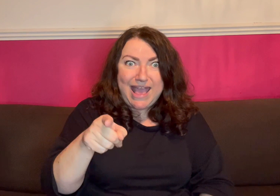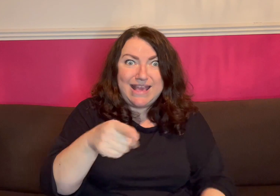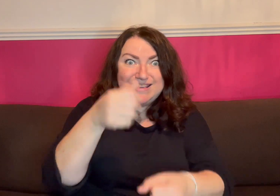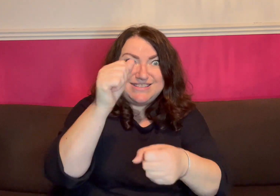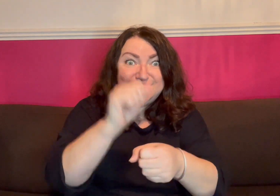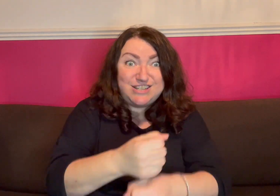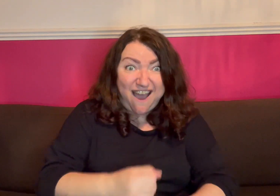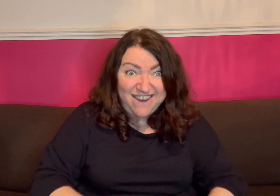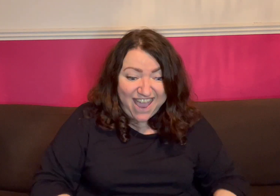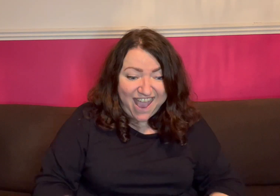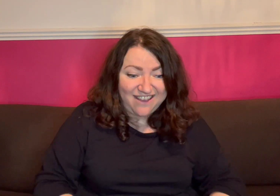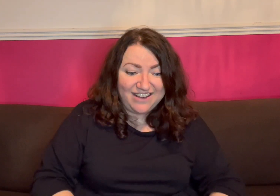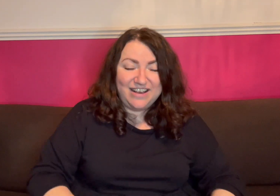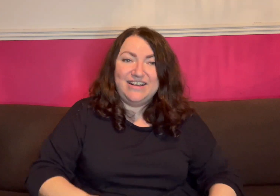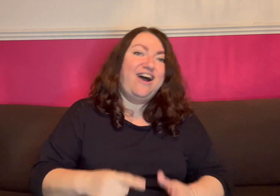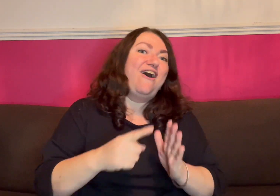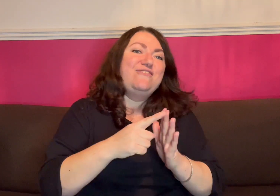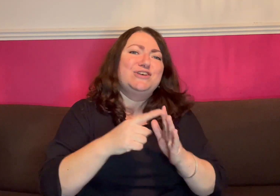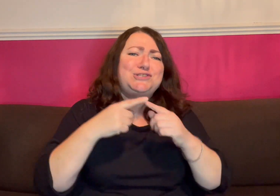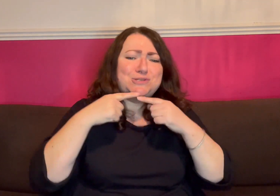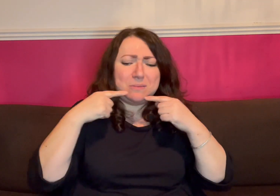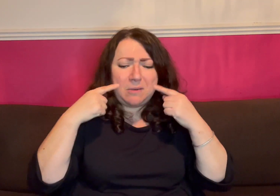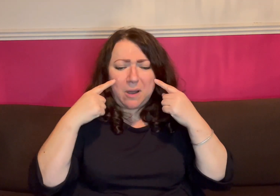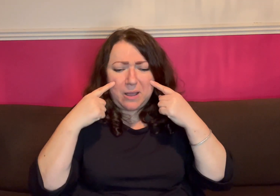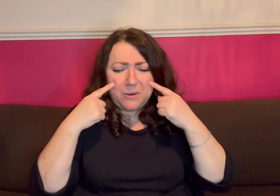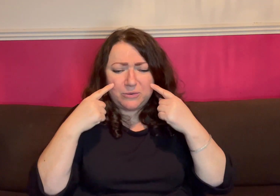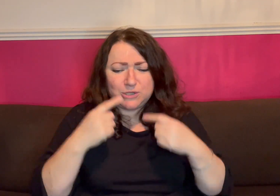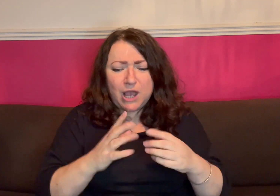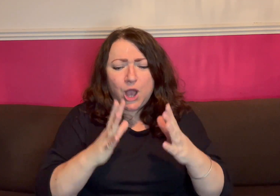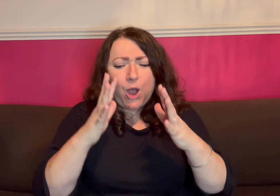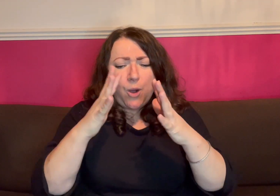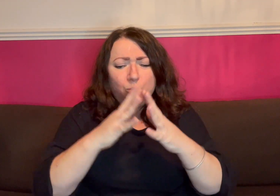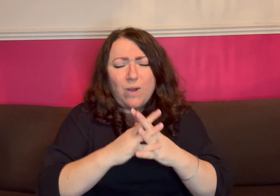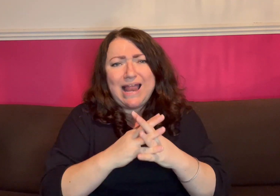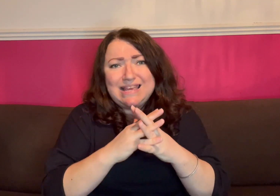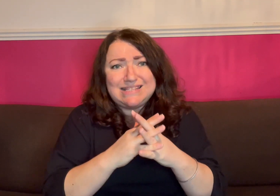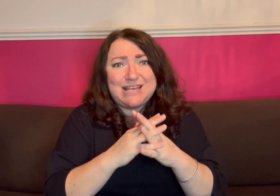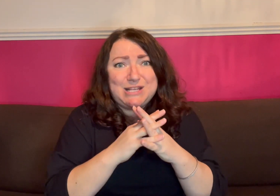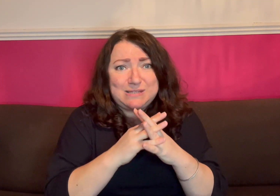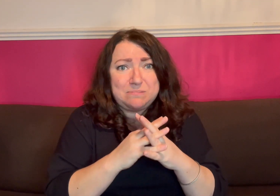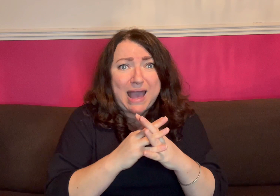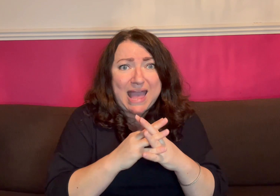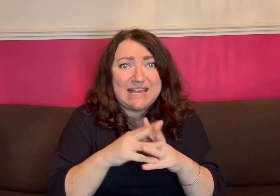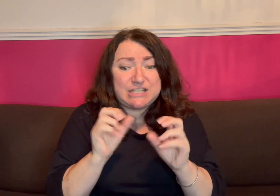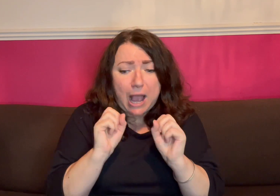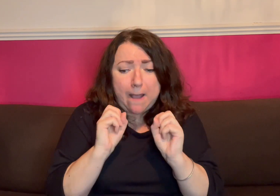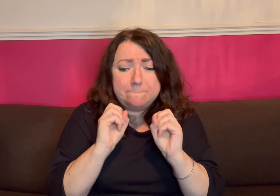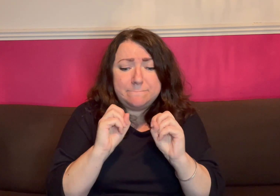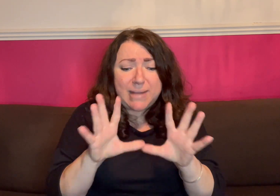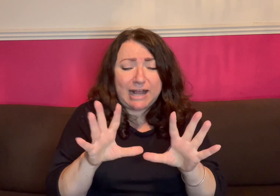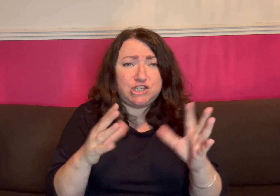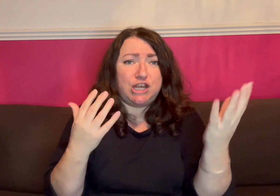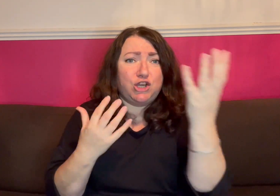He's done it! Ivor smiled. Wellington's made a